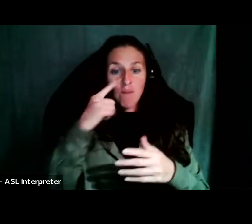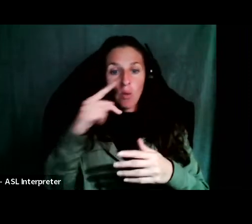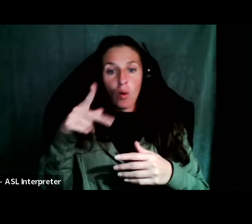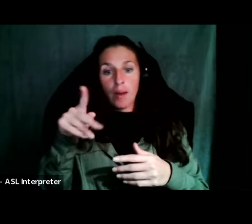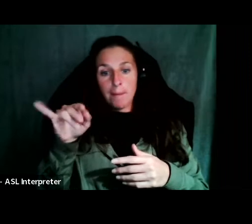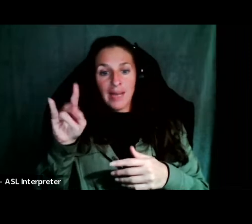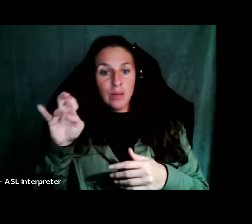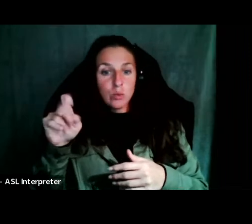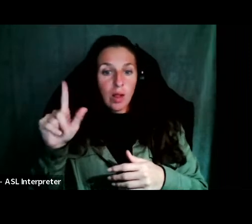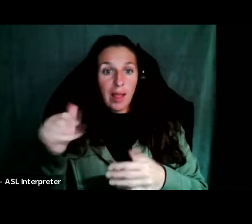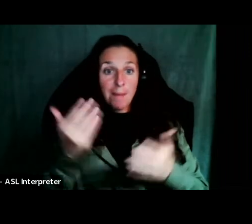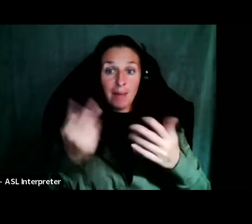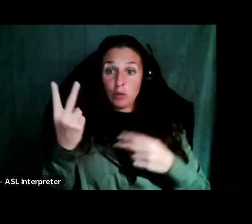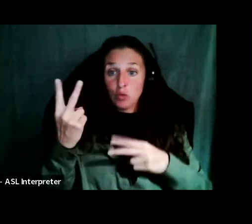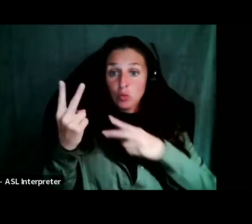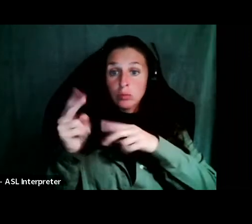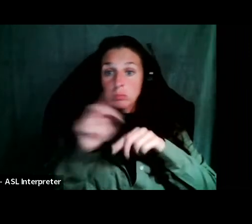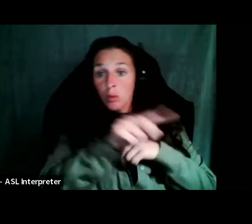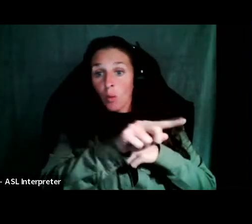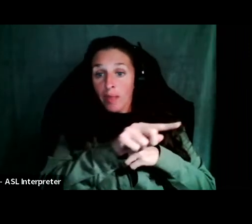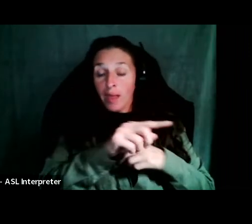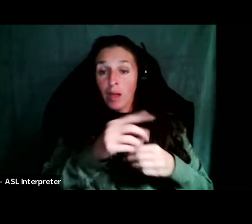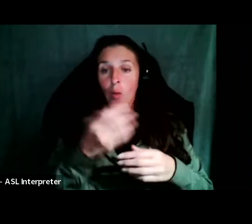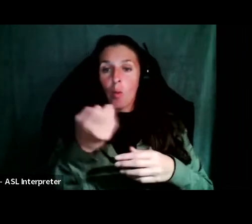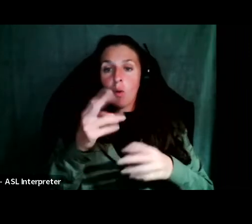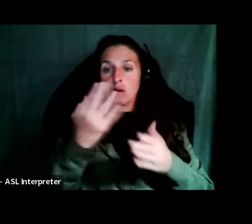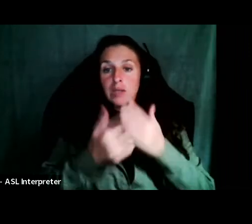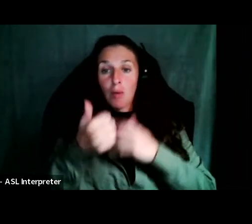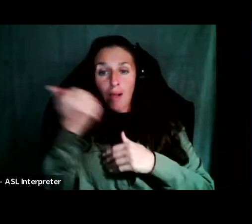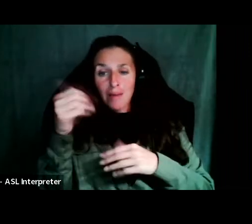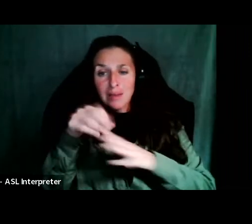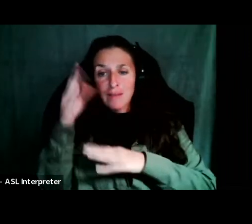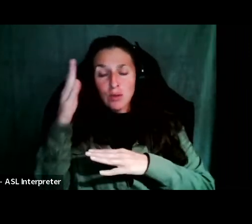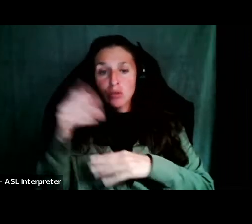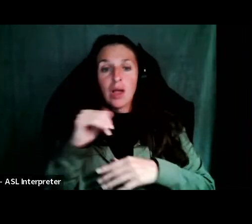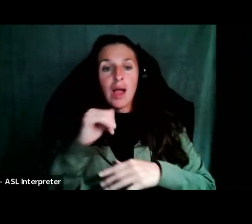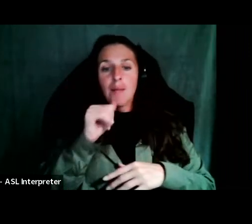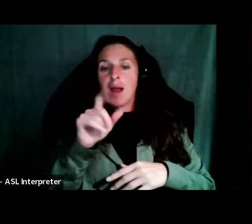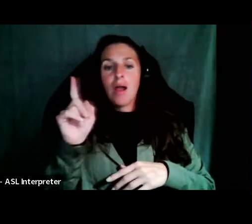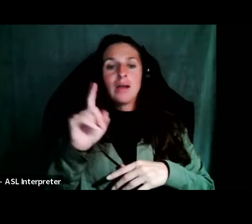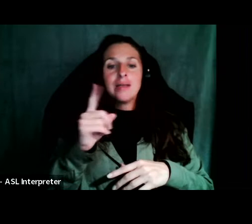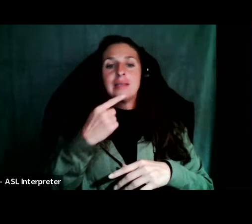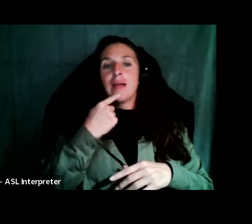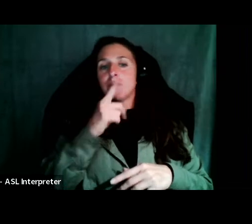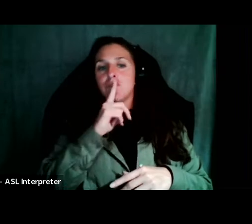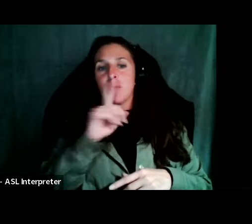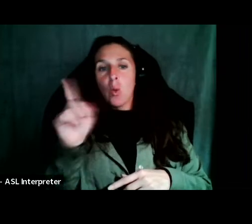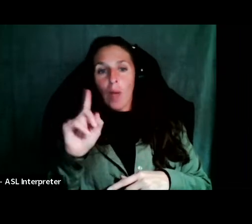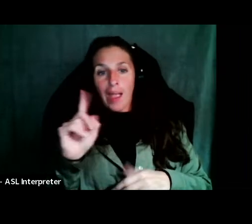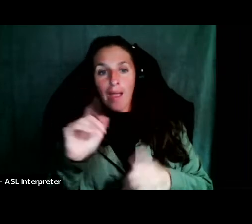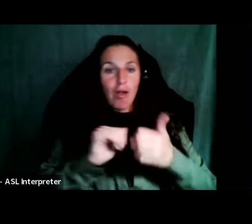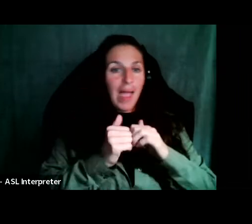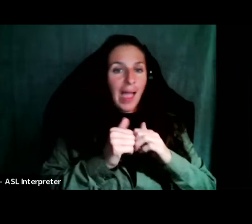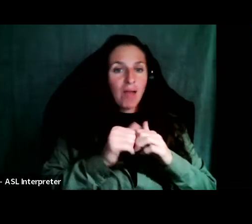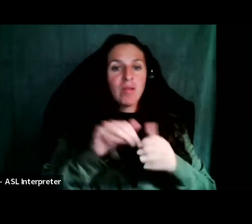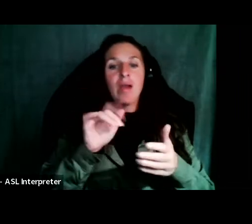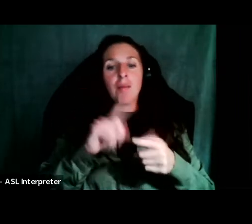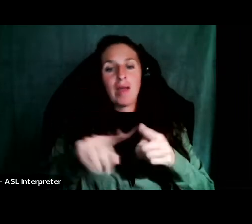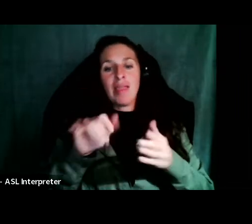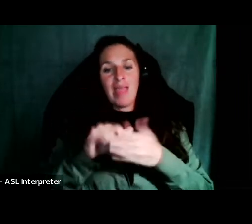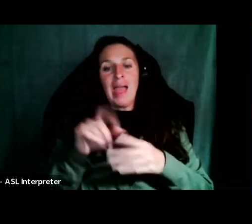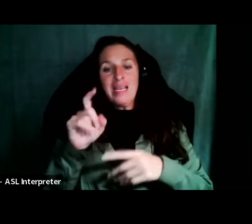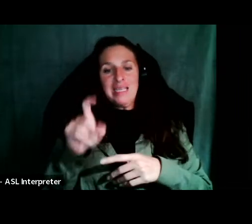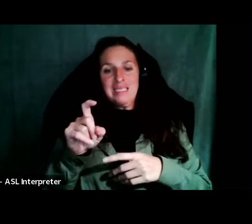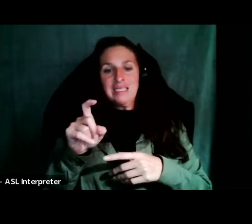two need to go there or somewhere else in the future. And I'm not calling where and how, I'm just saying that needs to be a fudge factor. The